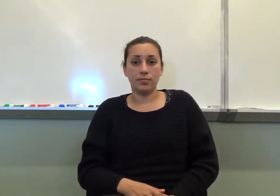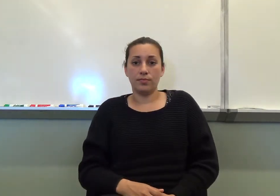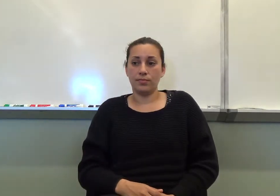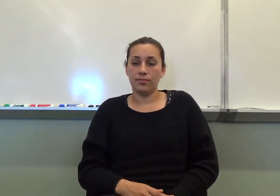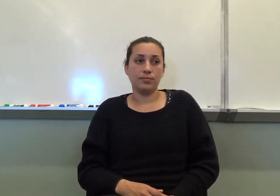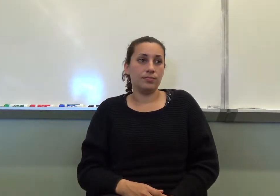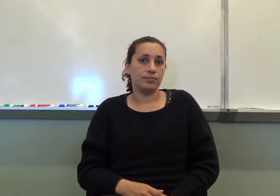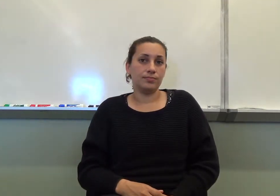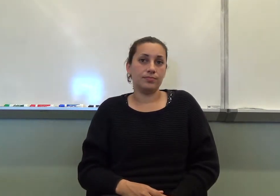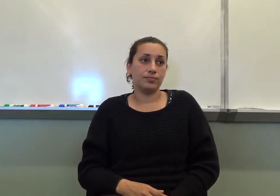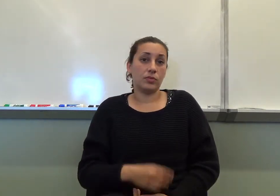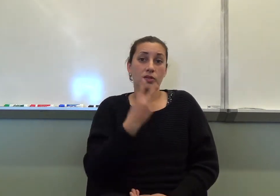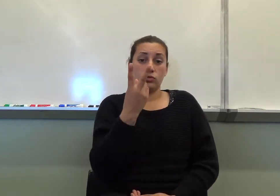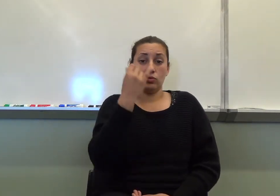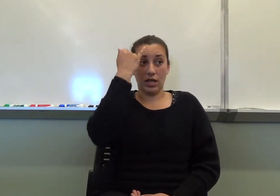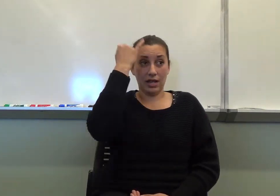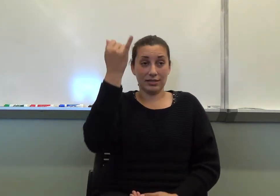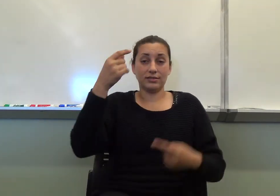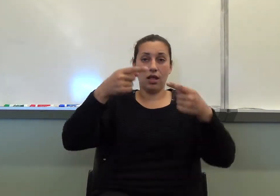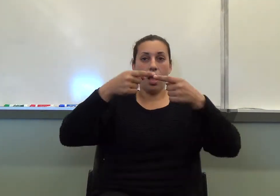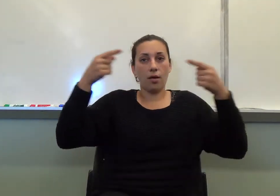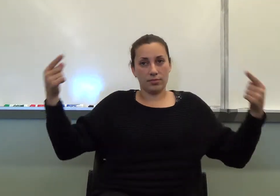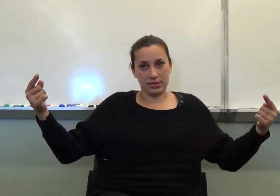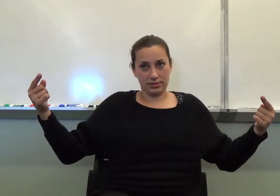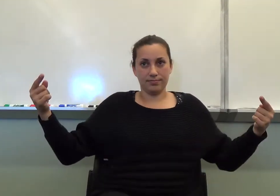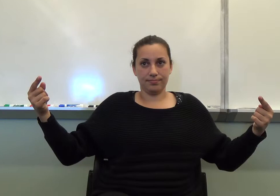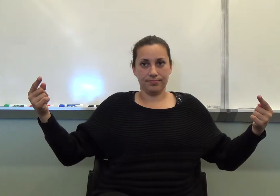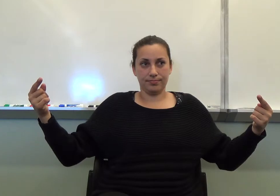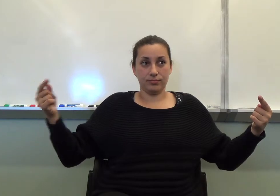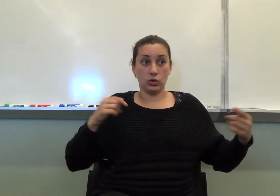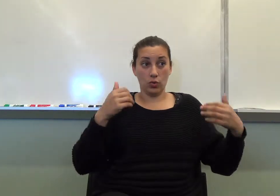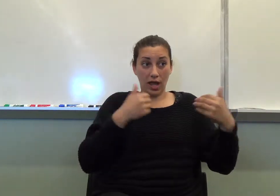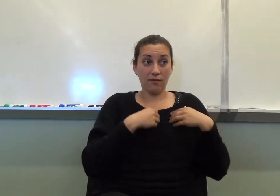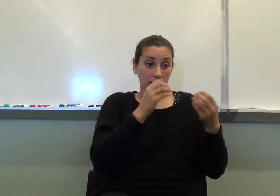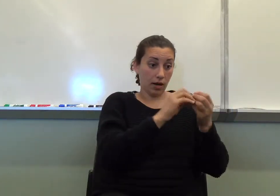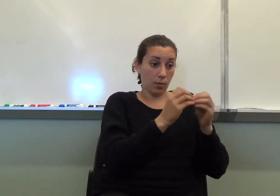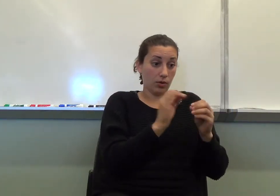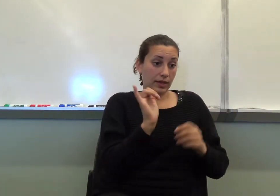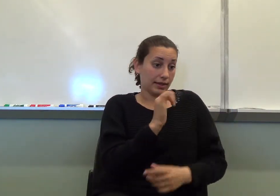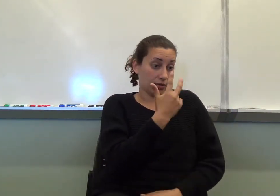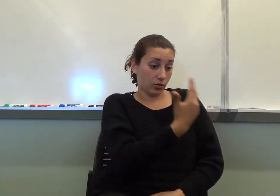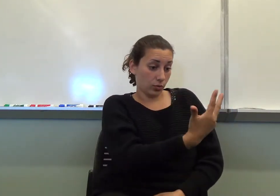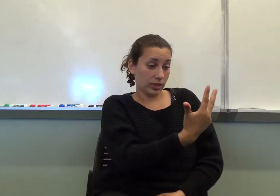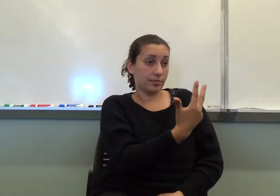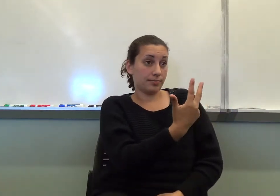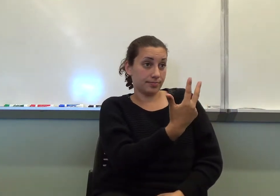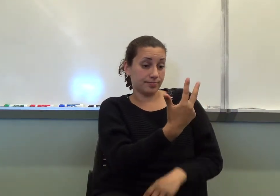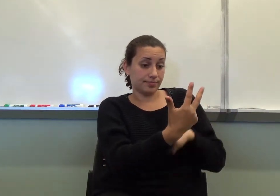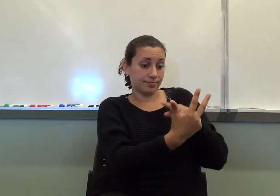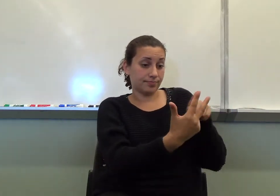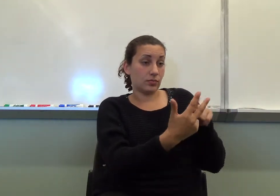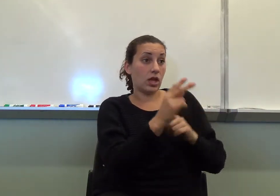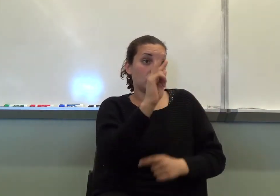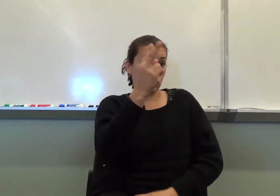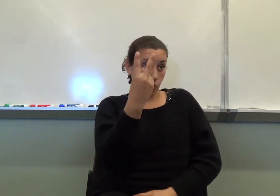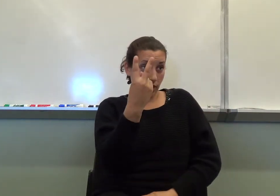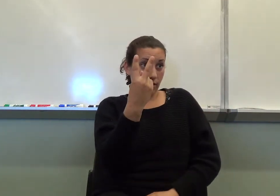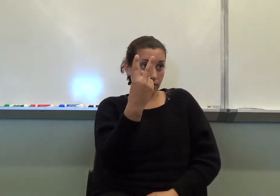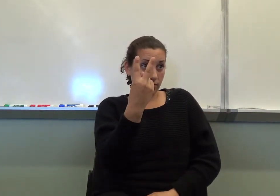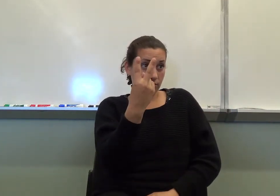These two ideas are actually opposites of each other. If you take a number like 3 and you make it square, 3 squared, then